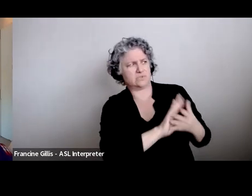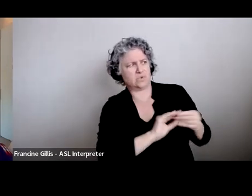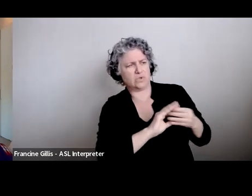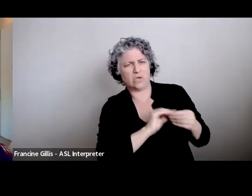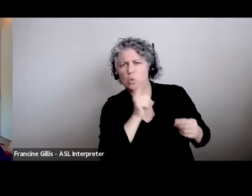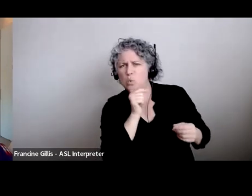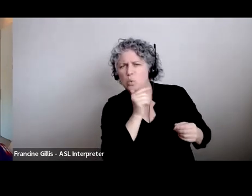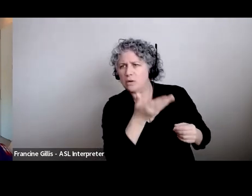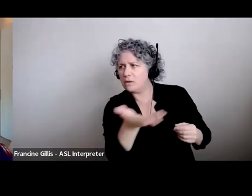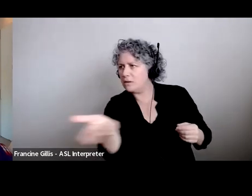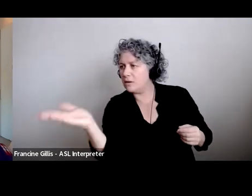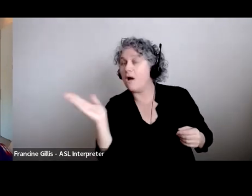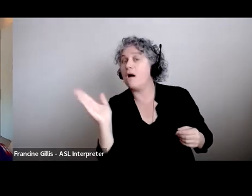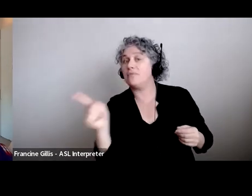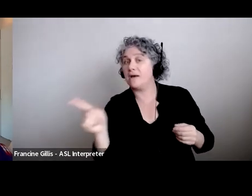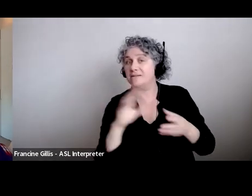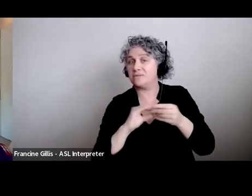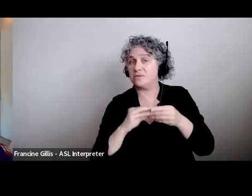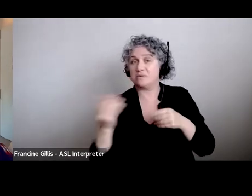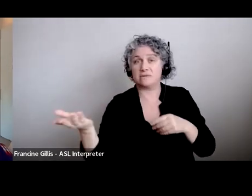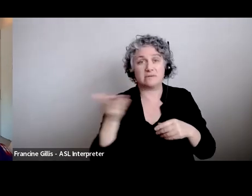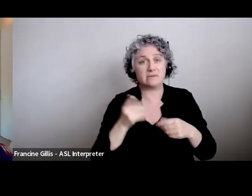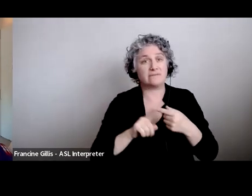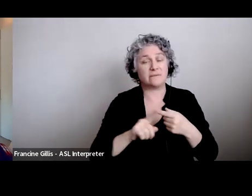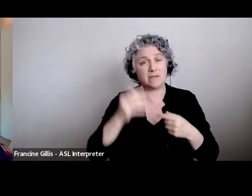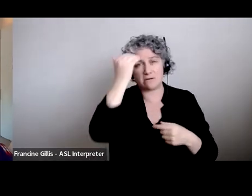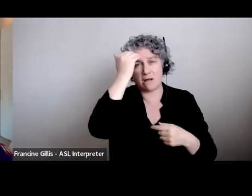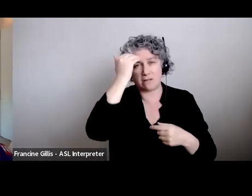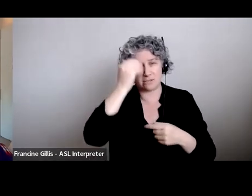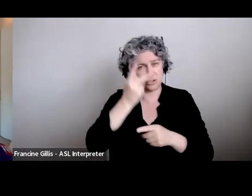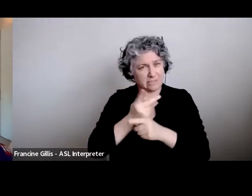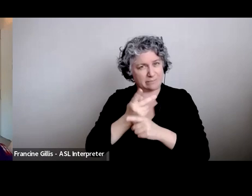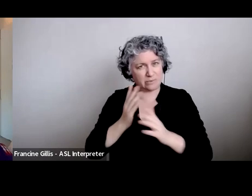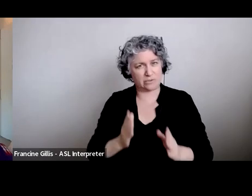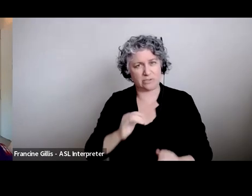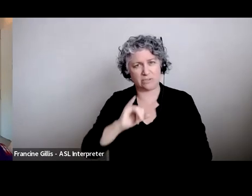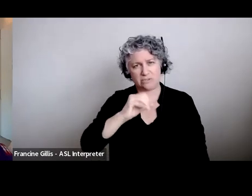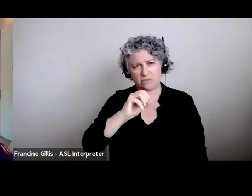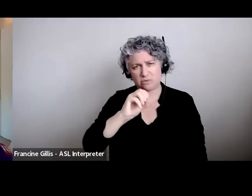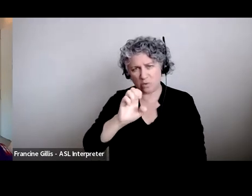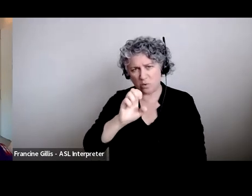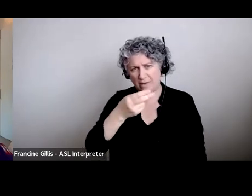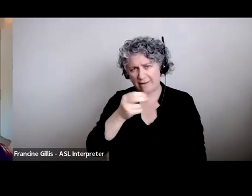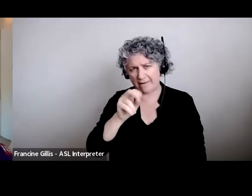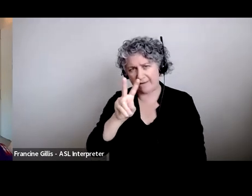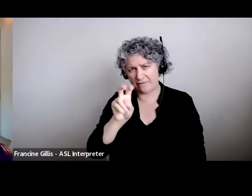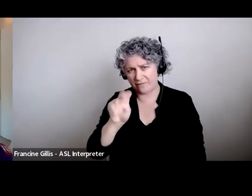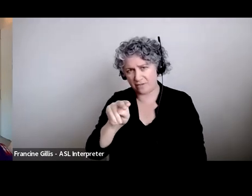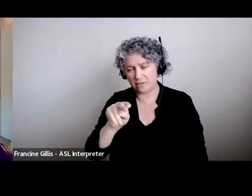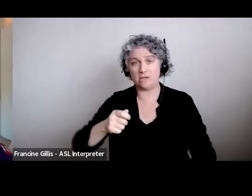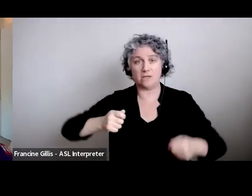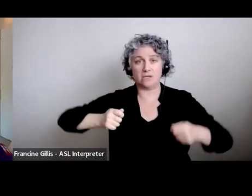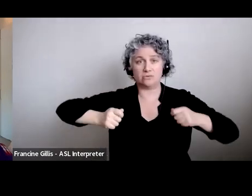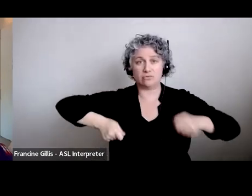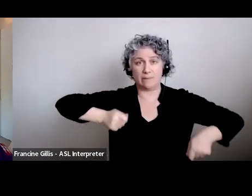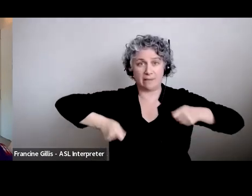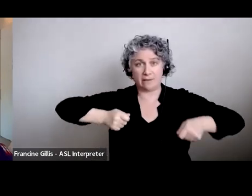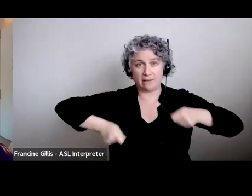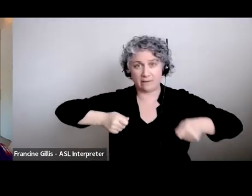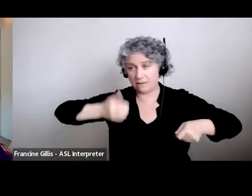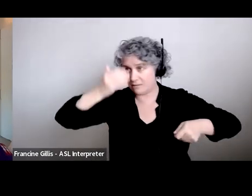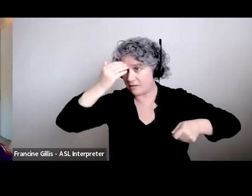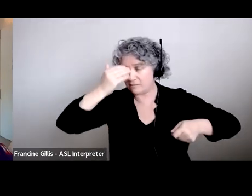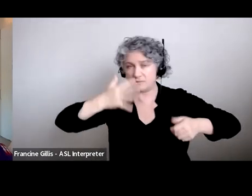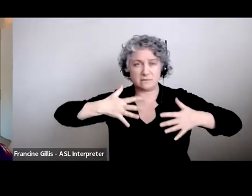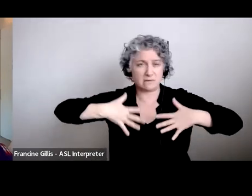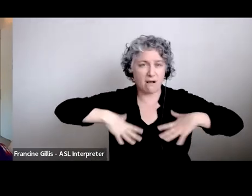was shared with us from a knowledge keeper in Joe Haven, and the drumming knowledge, the